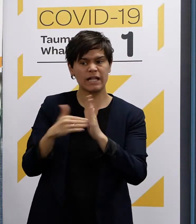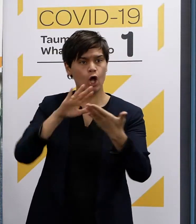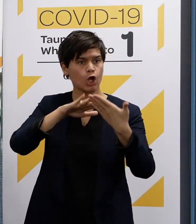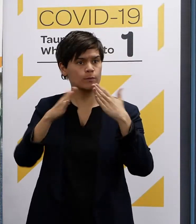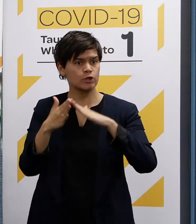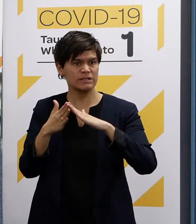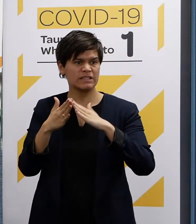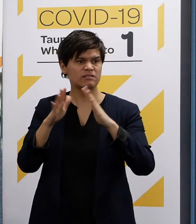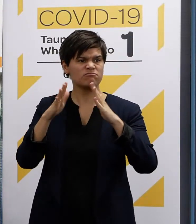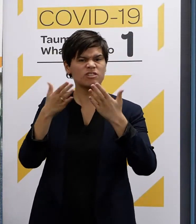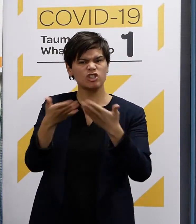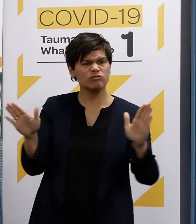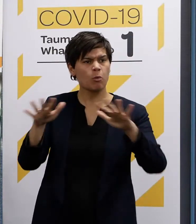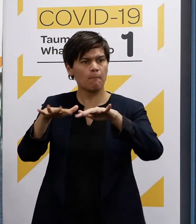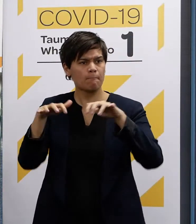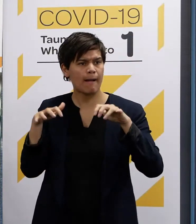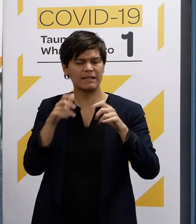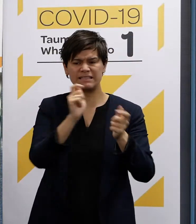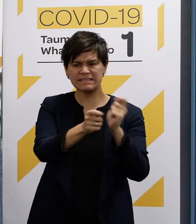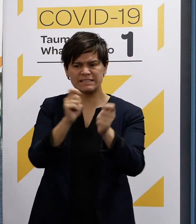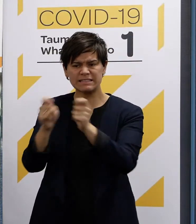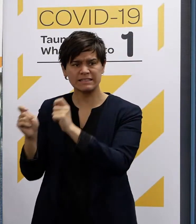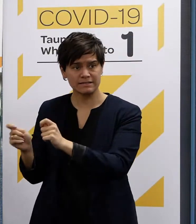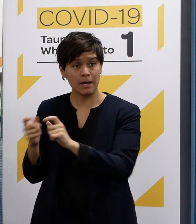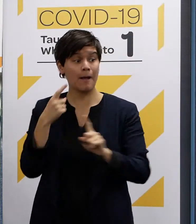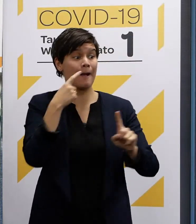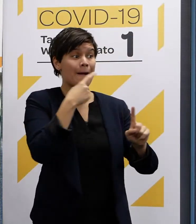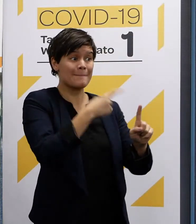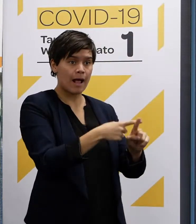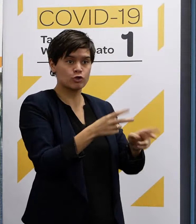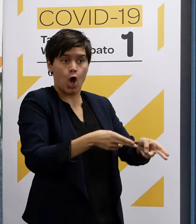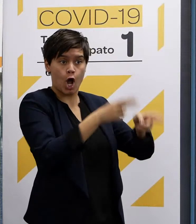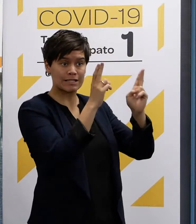have that really good capacity to process the tests.